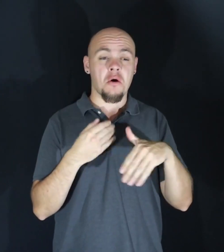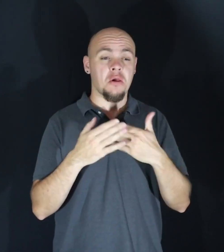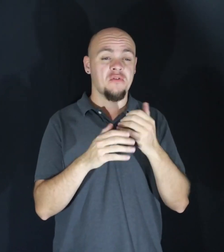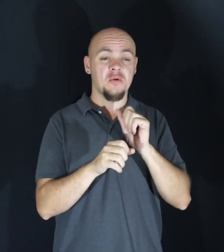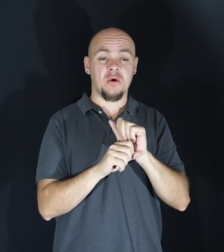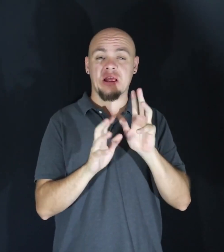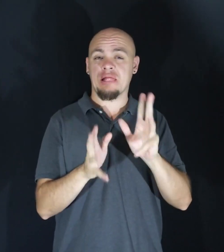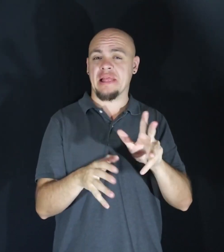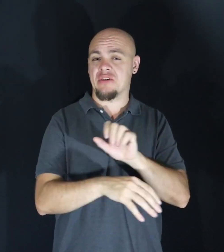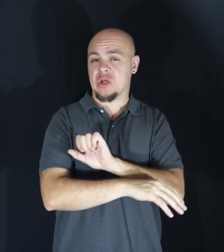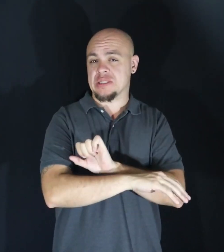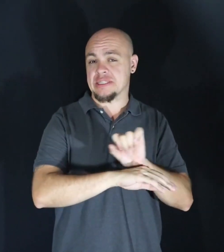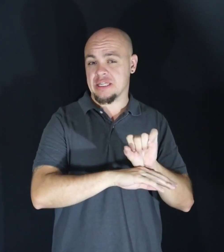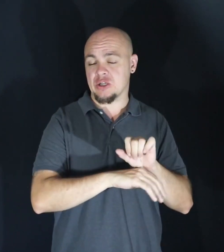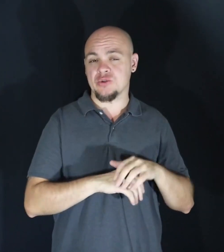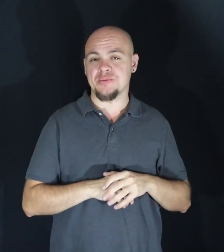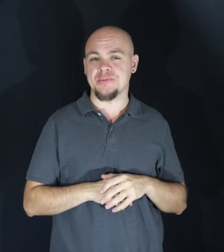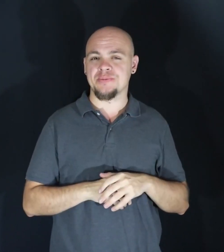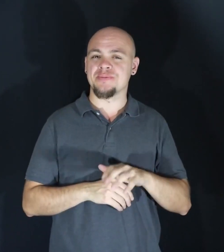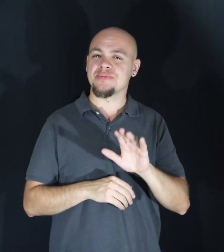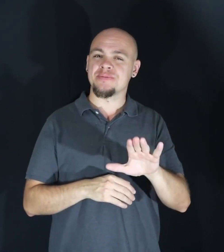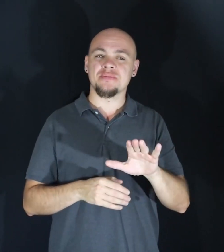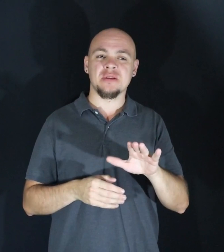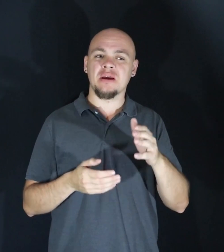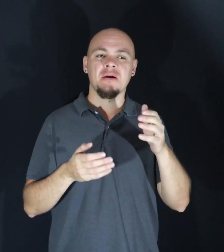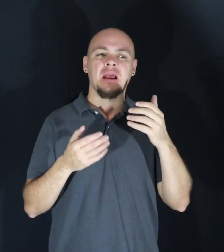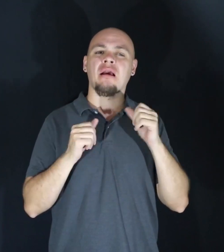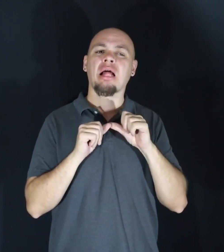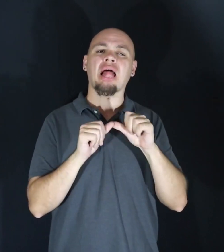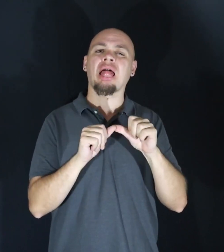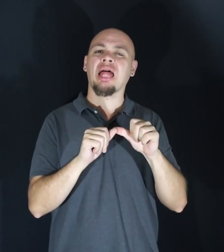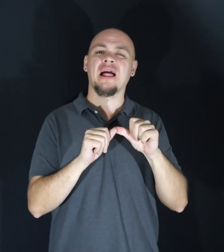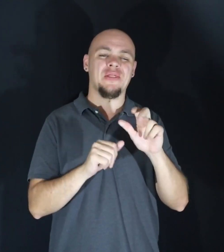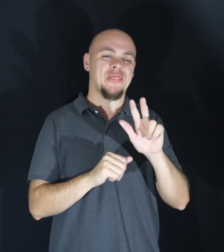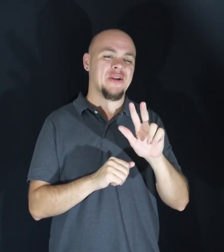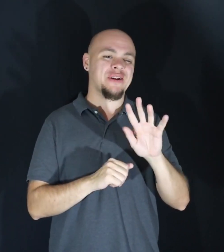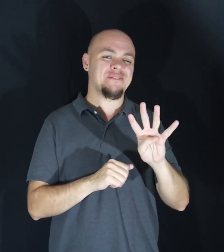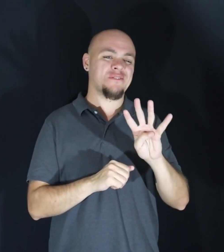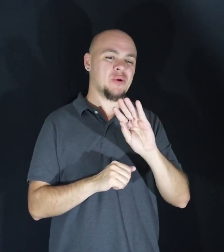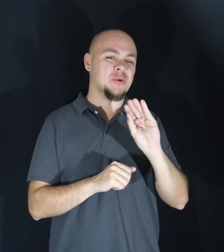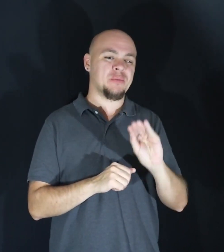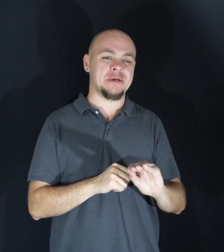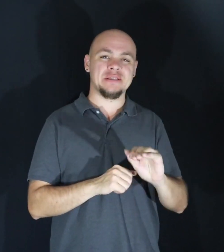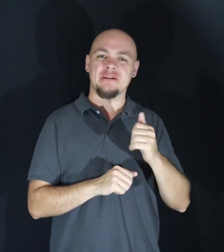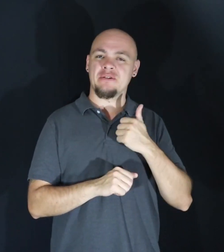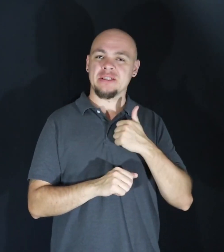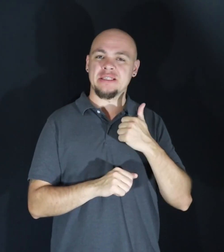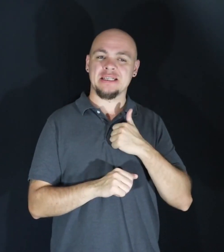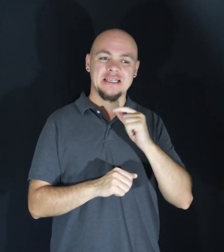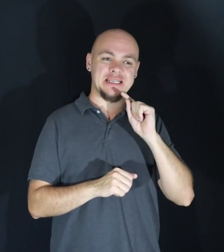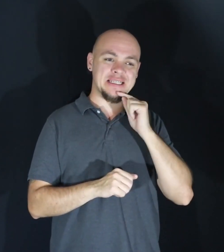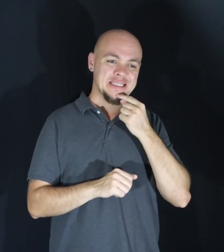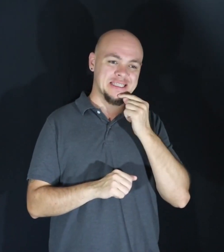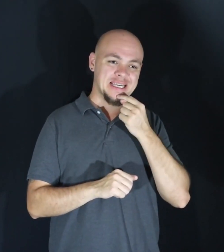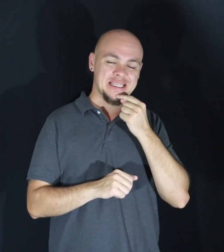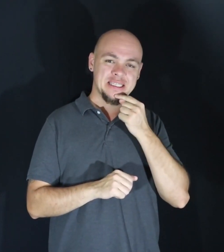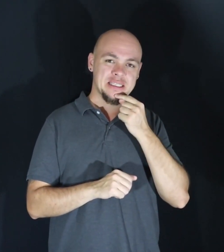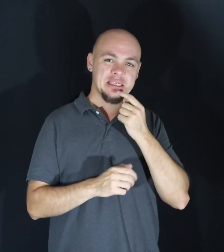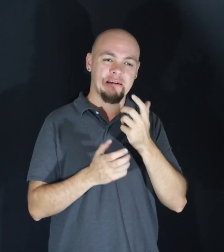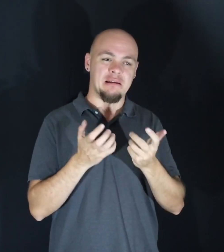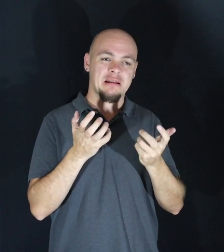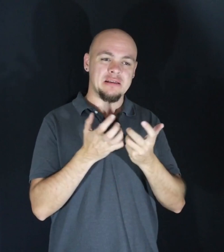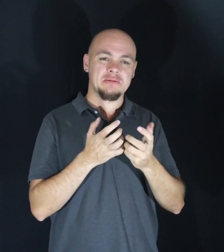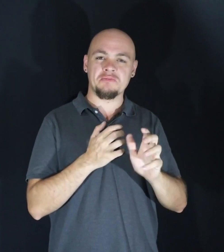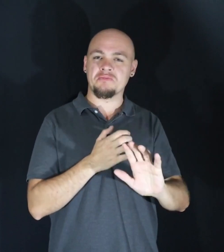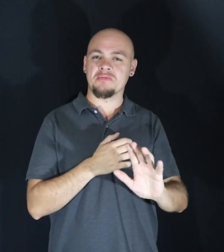stage. We can't afford to live in a world where only 34% of us are intense and attuned.